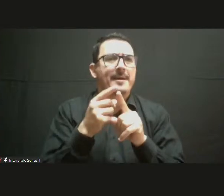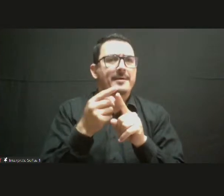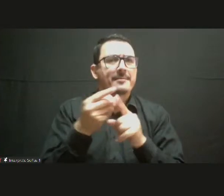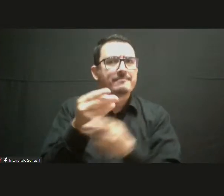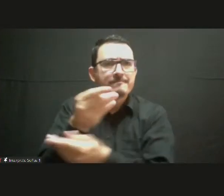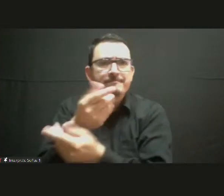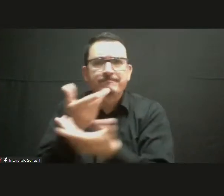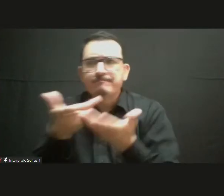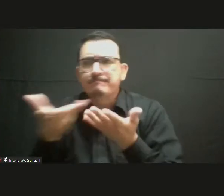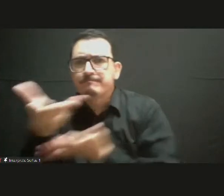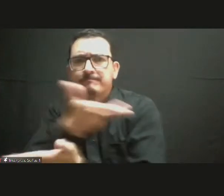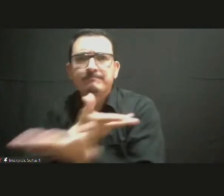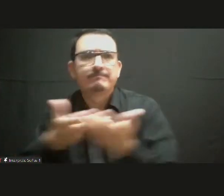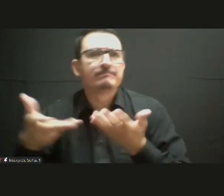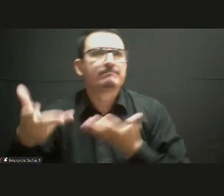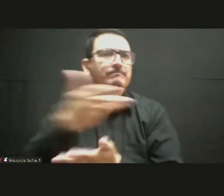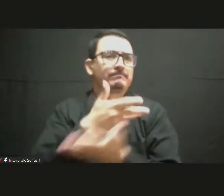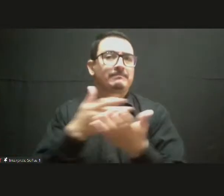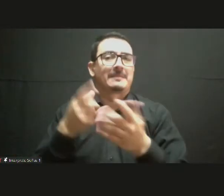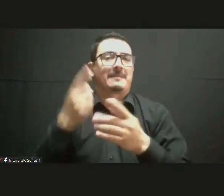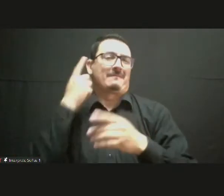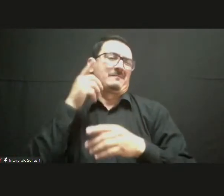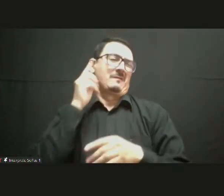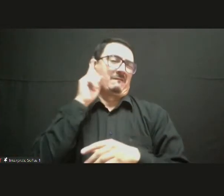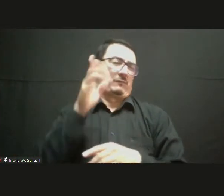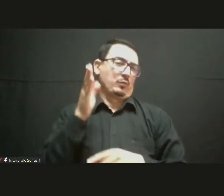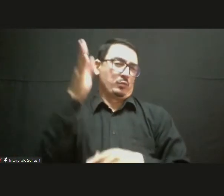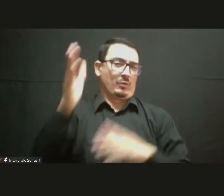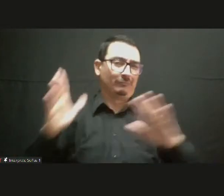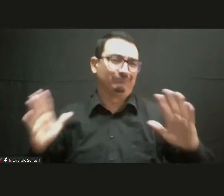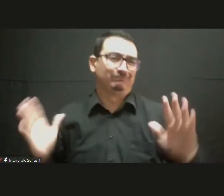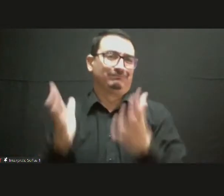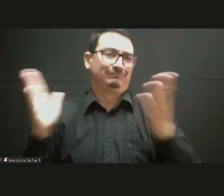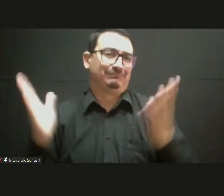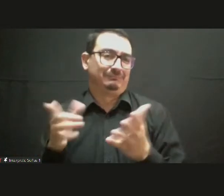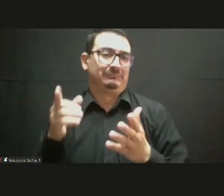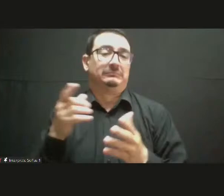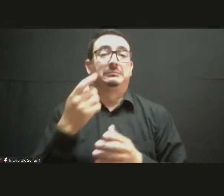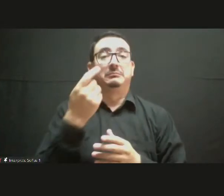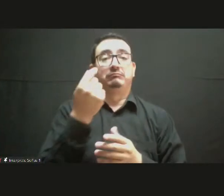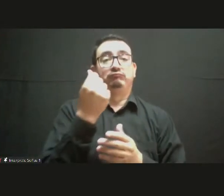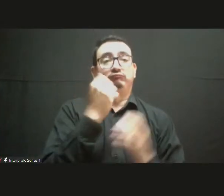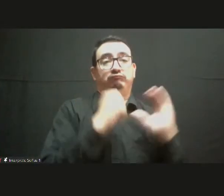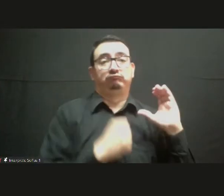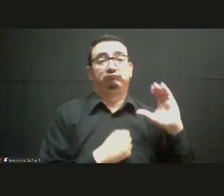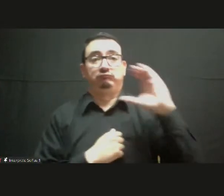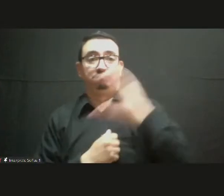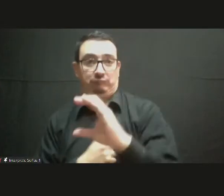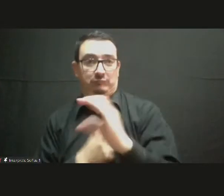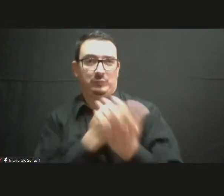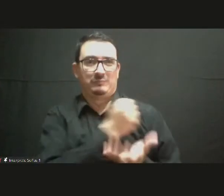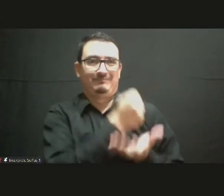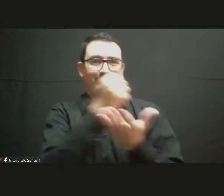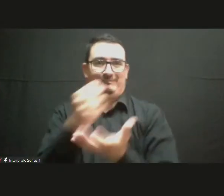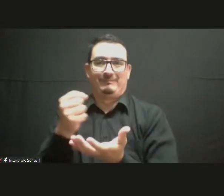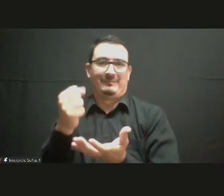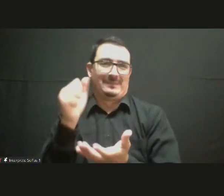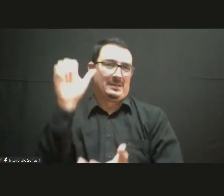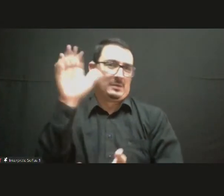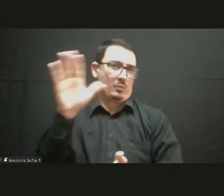Caribbean Development Bank its first ever regional tourism skills